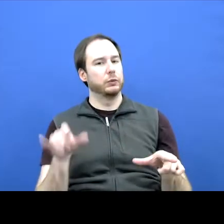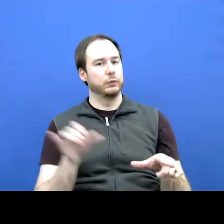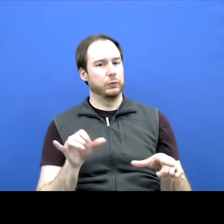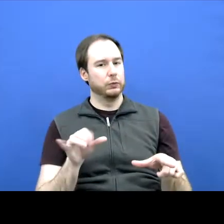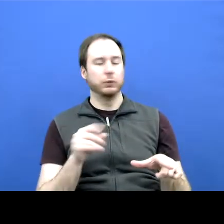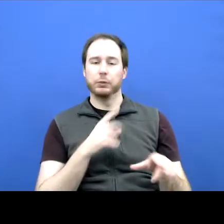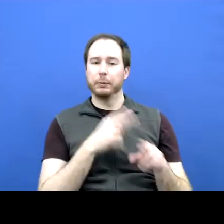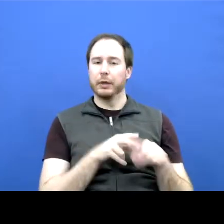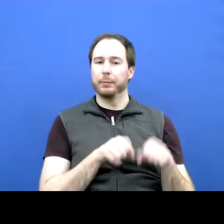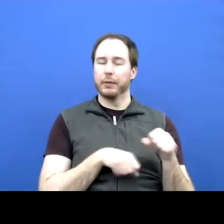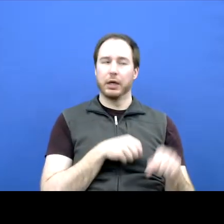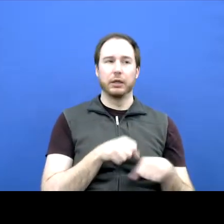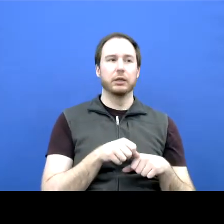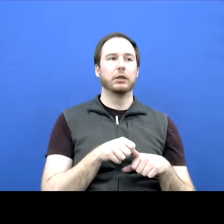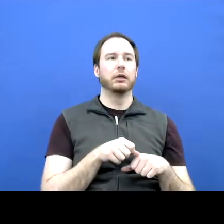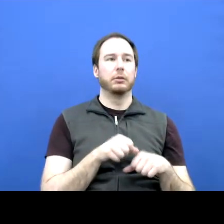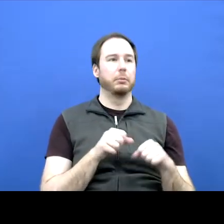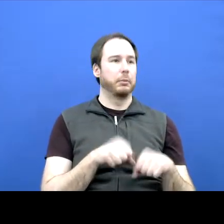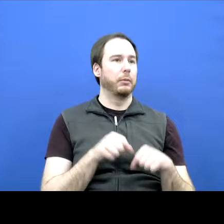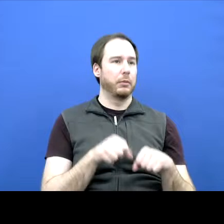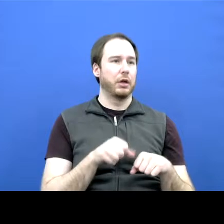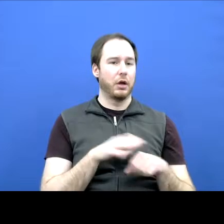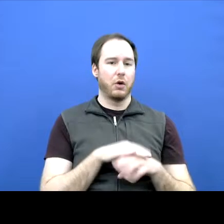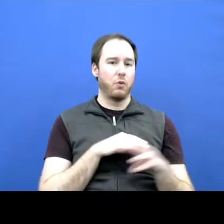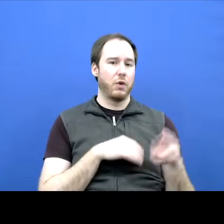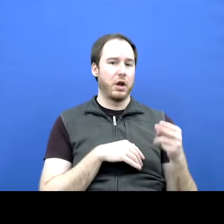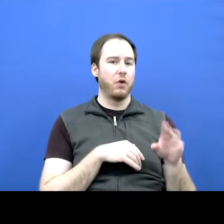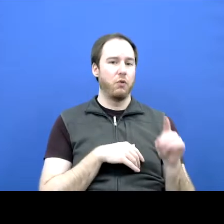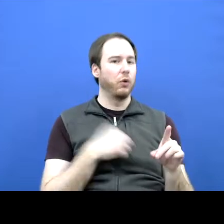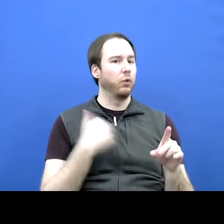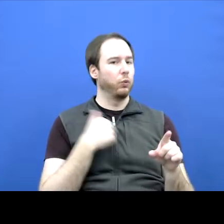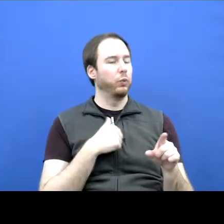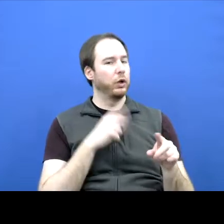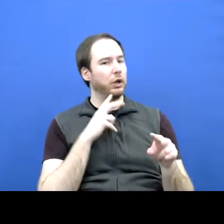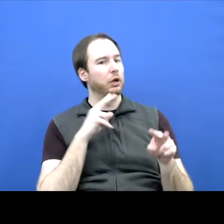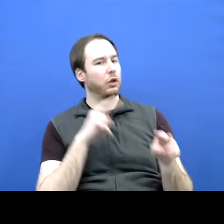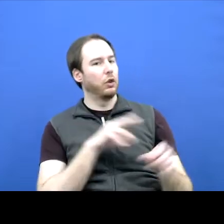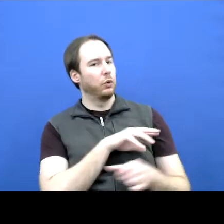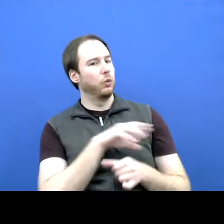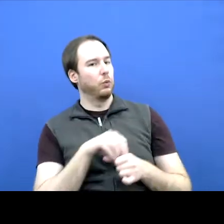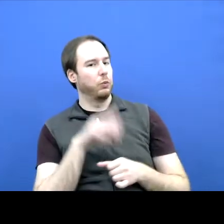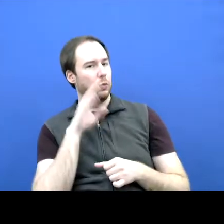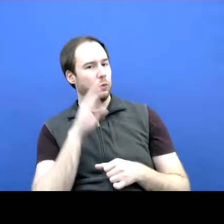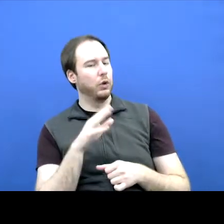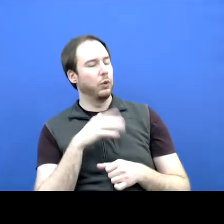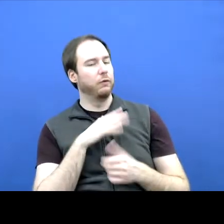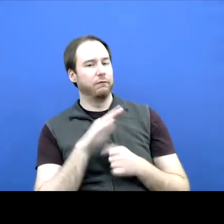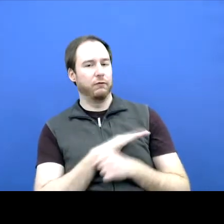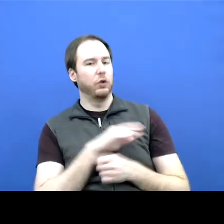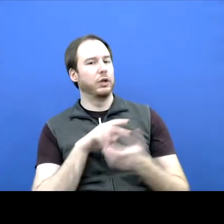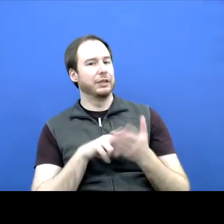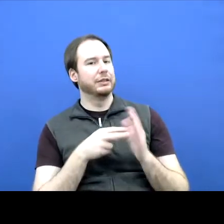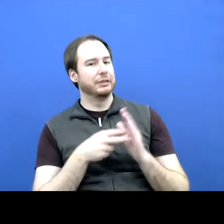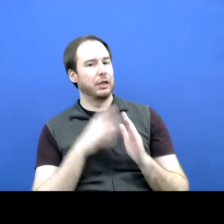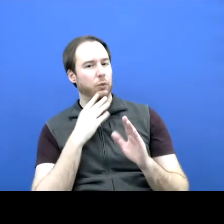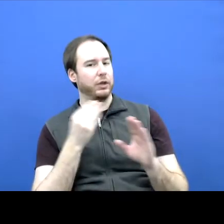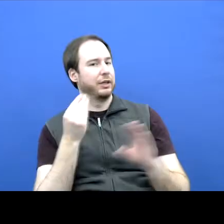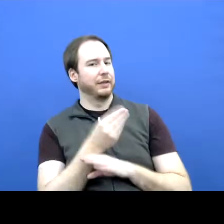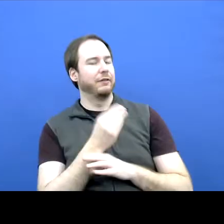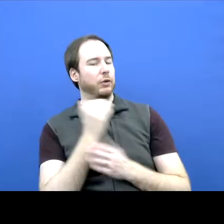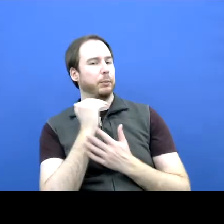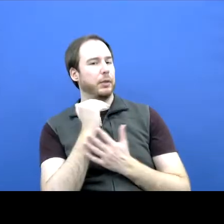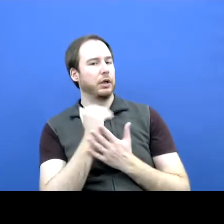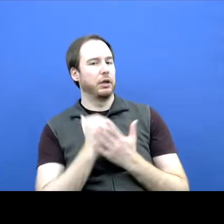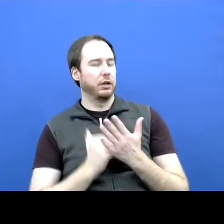the bike lane and possibly come on West Henrietta. It's something we can look at incorporating. So we intend to give you a kind of an idea of how we